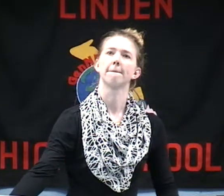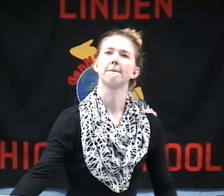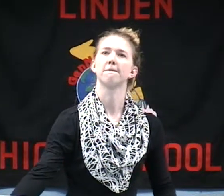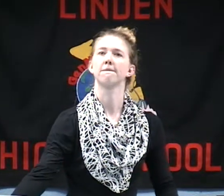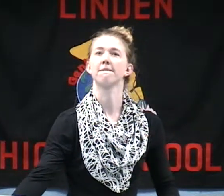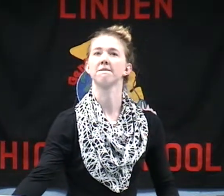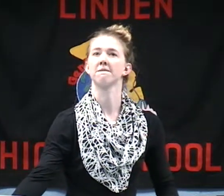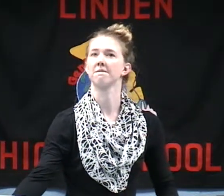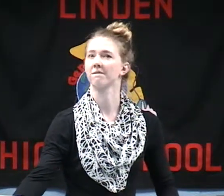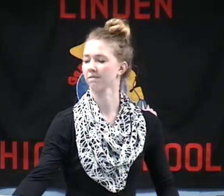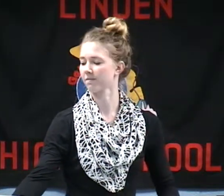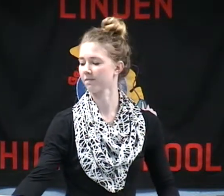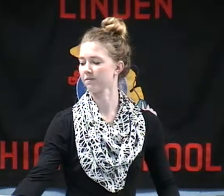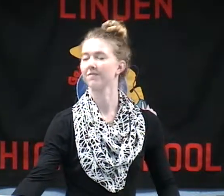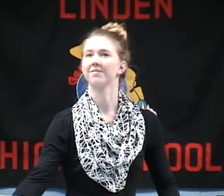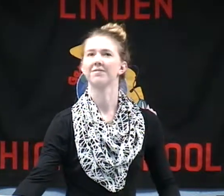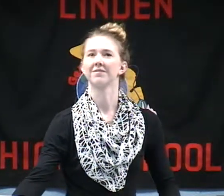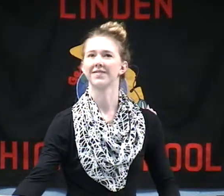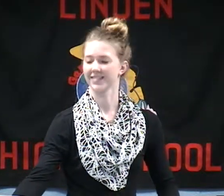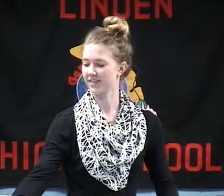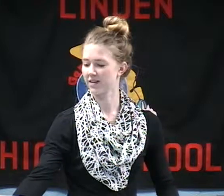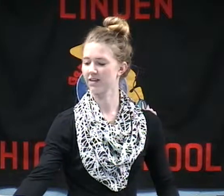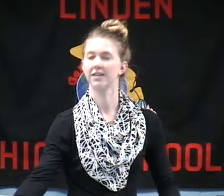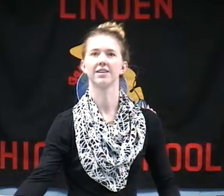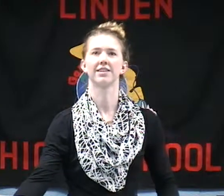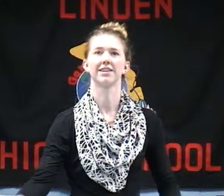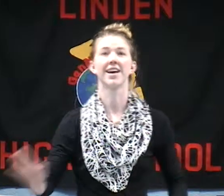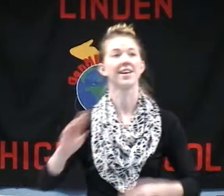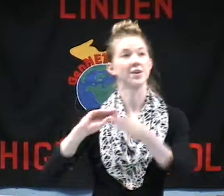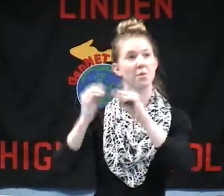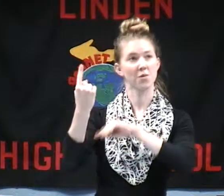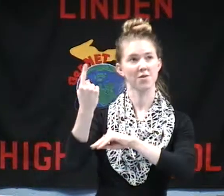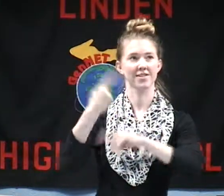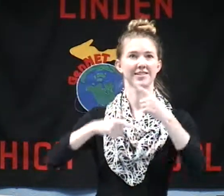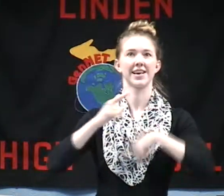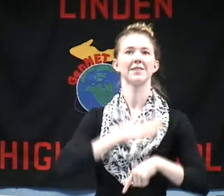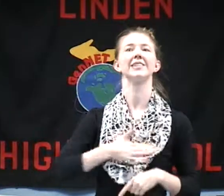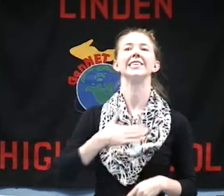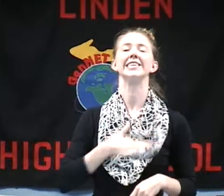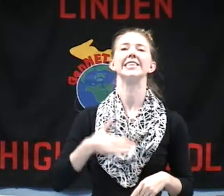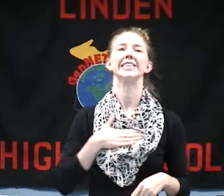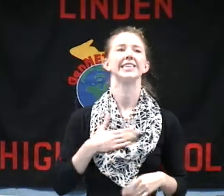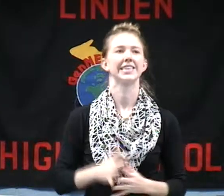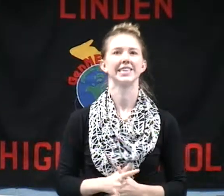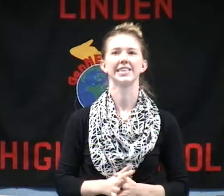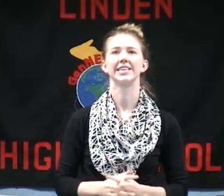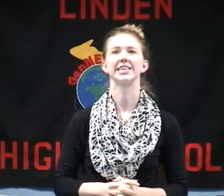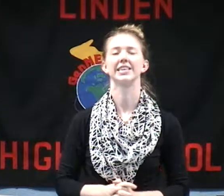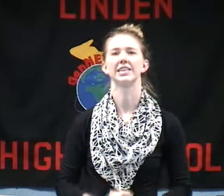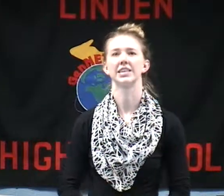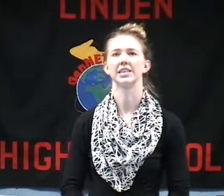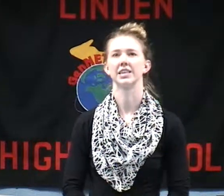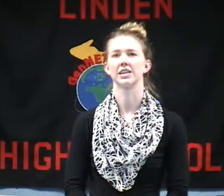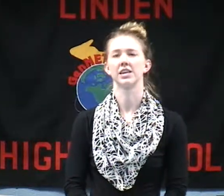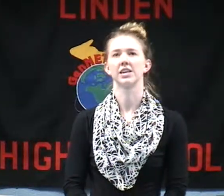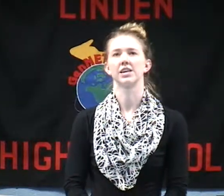of them here. Like I literally never been there. Unless I went to one in Indiana, but it was closed because they were doing reconstruction on